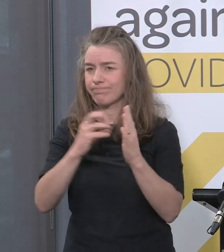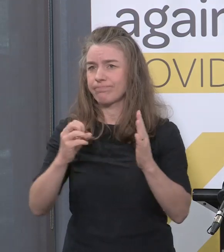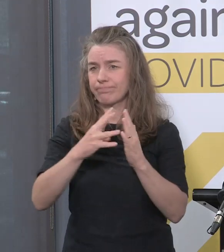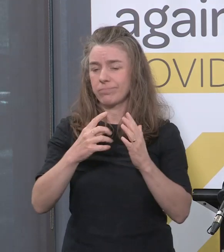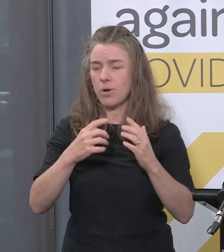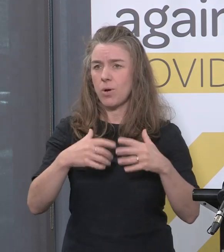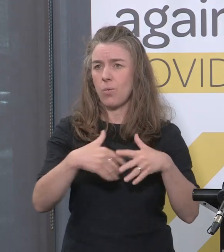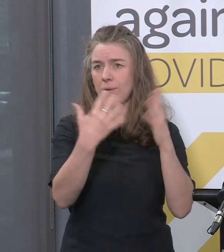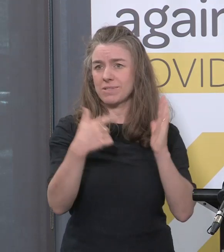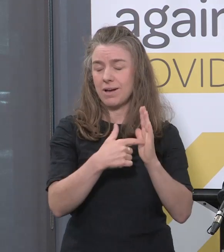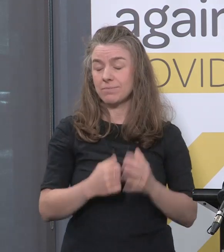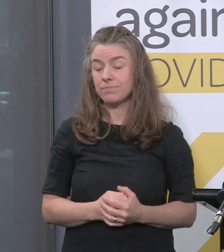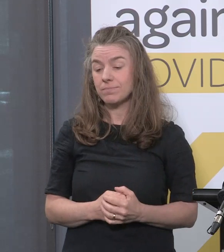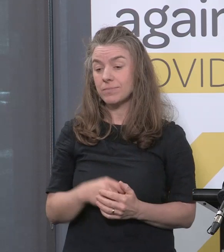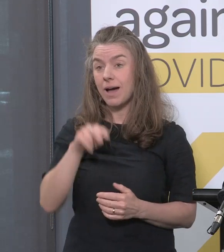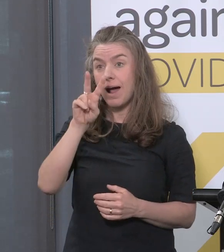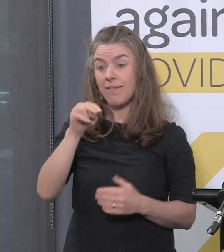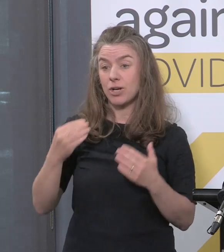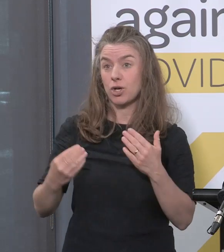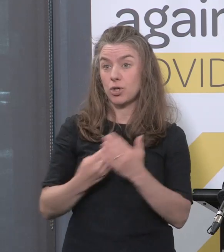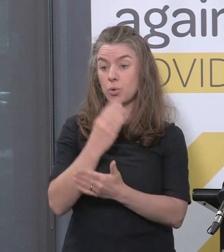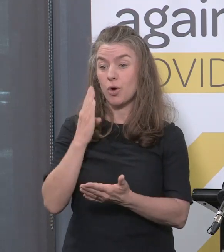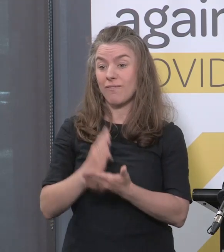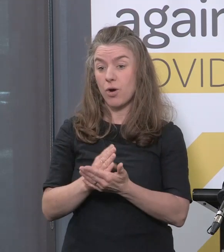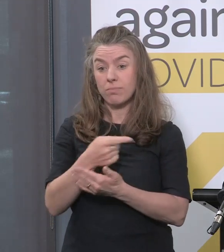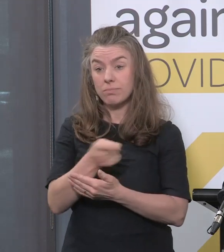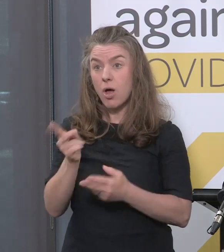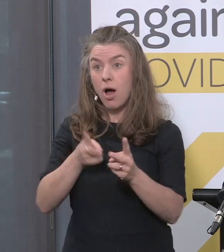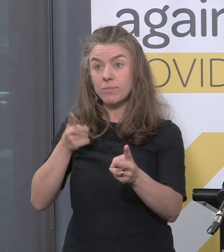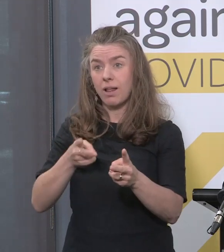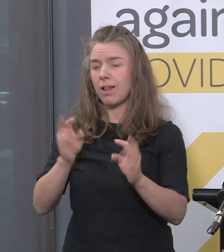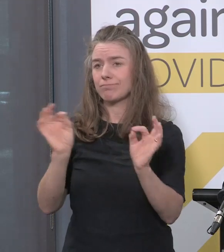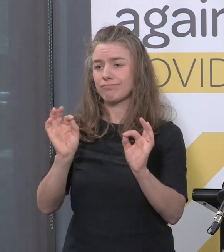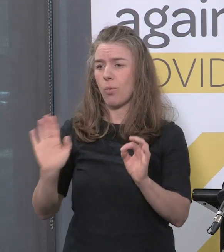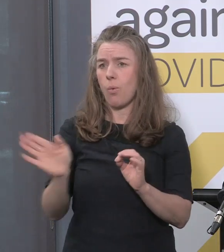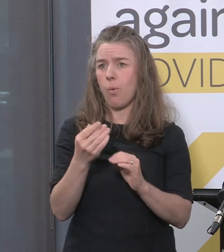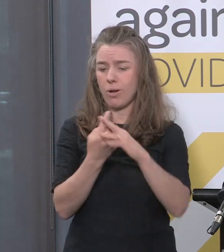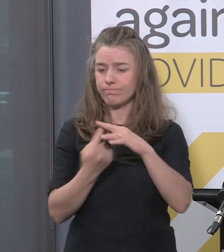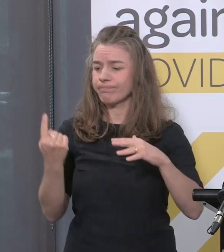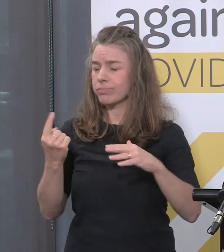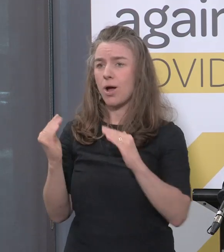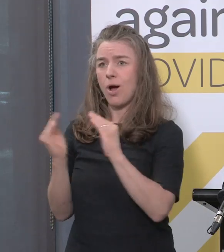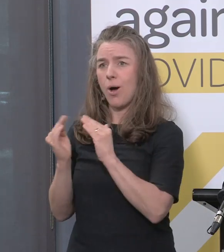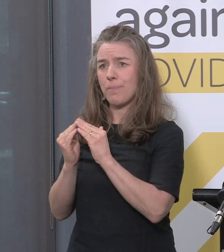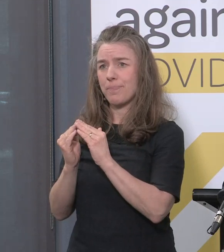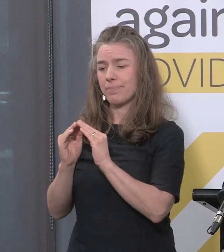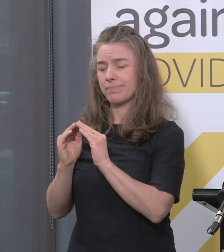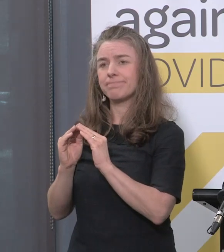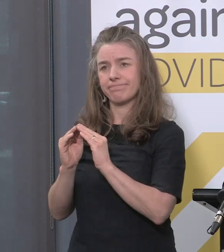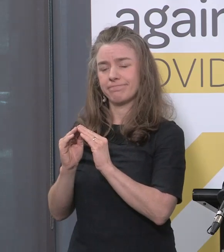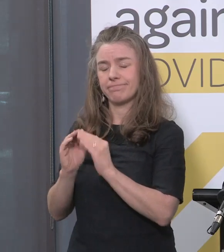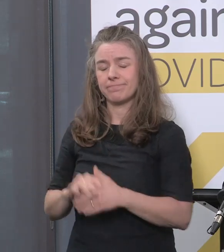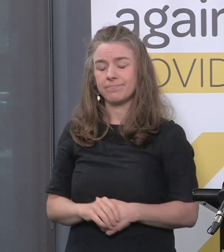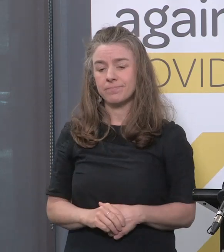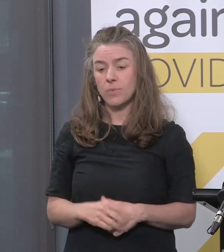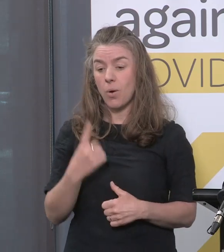None of the 11 new cases are in hospital, all are at home and self-isolating. One of the